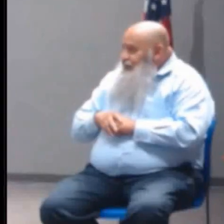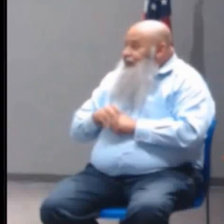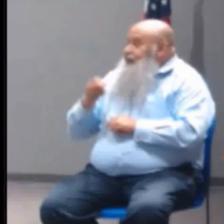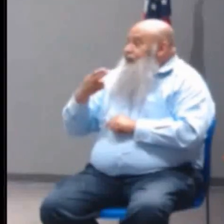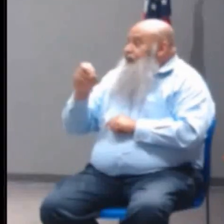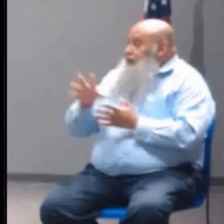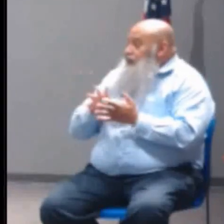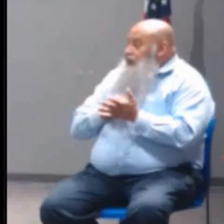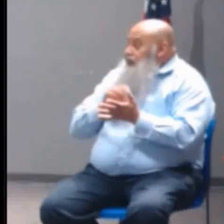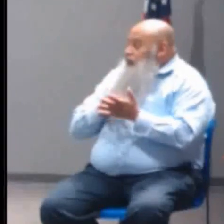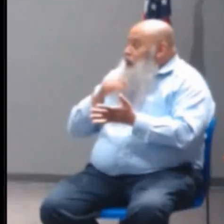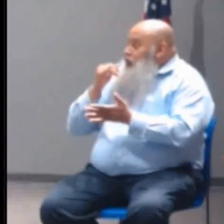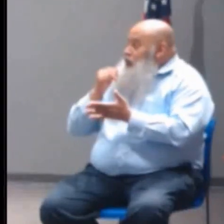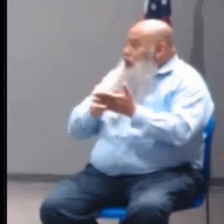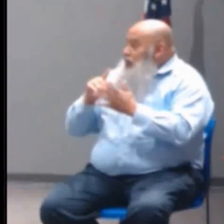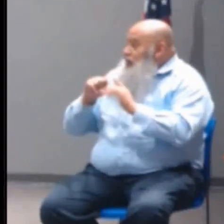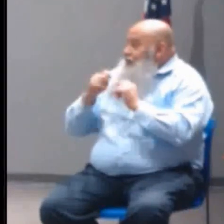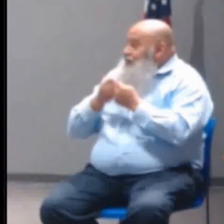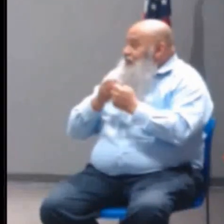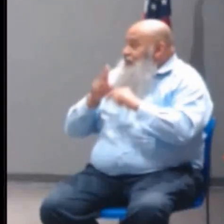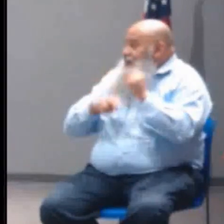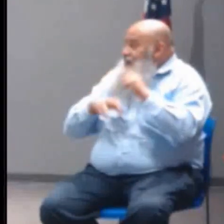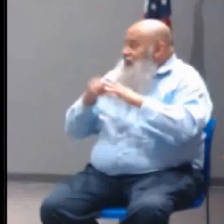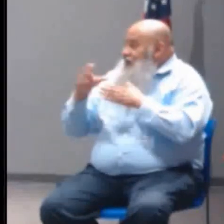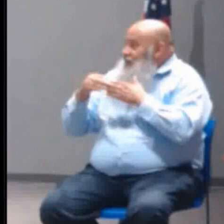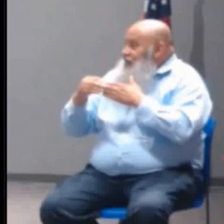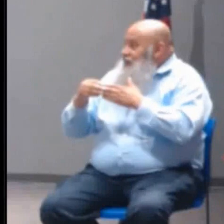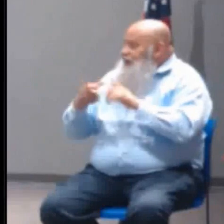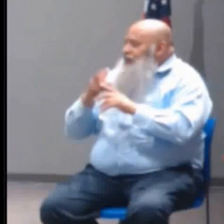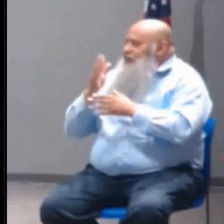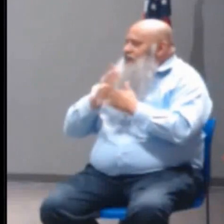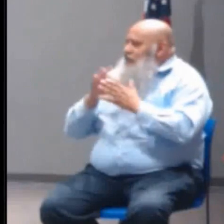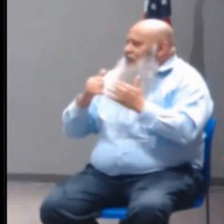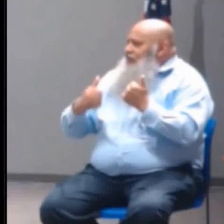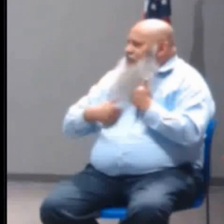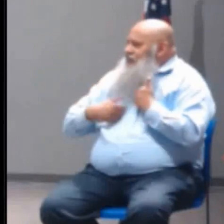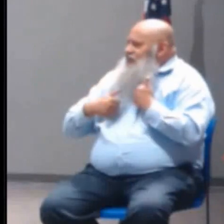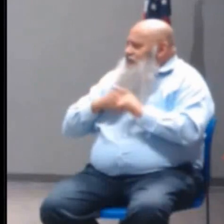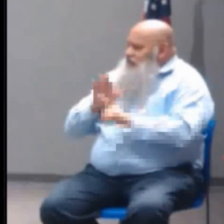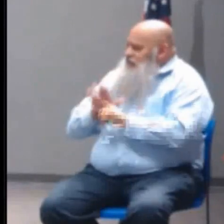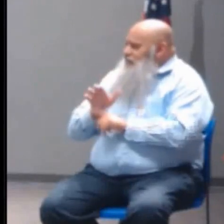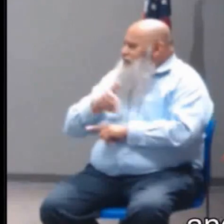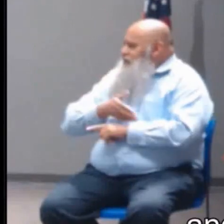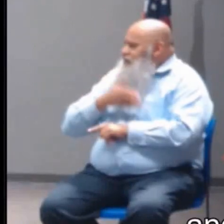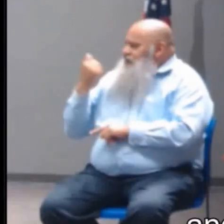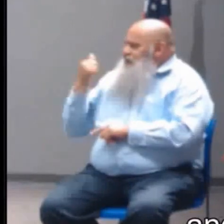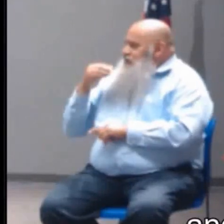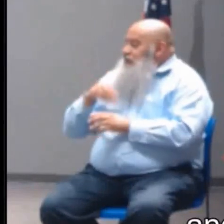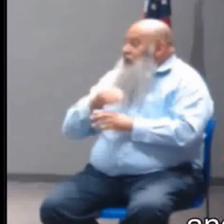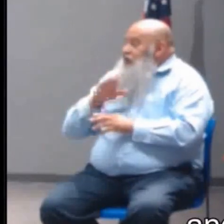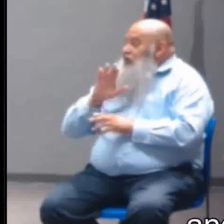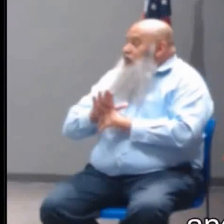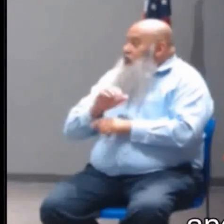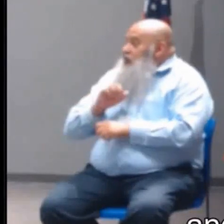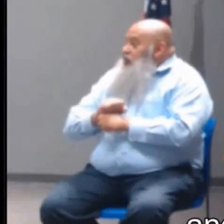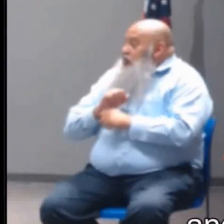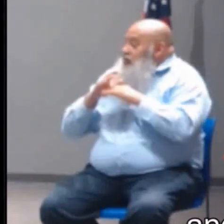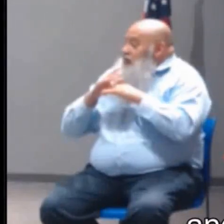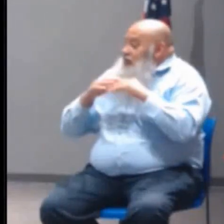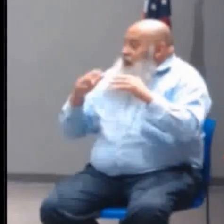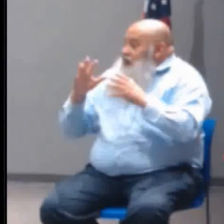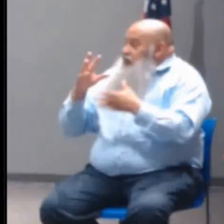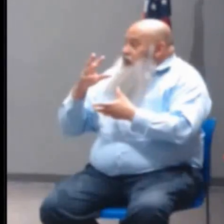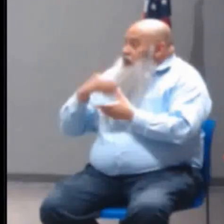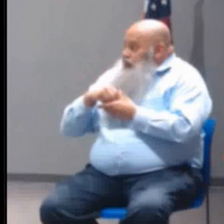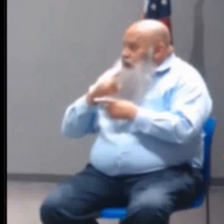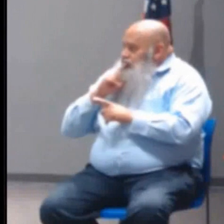She learned the art of team building and leadership from some of the military's best, and her work in diversity and inclusion